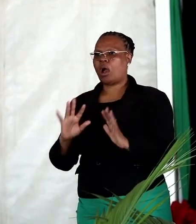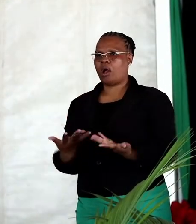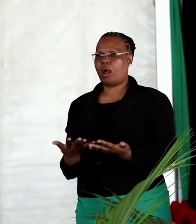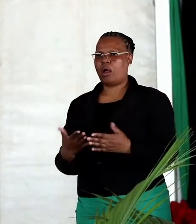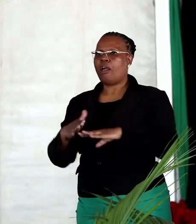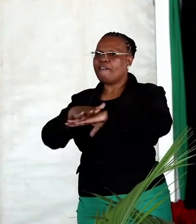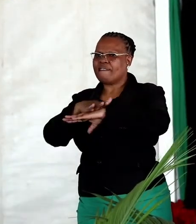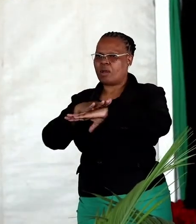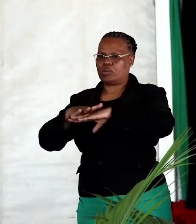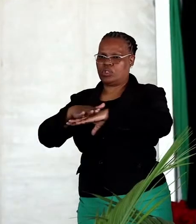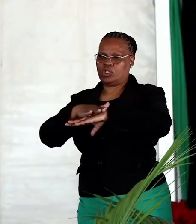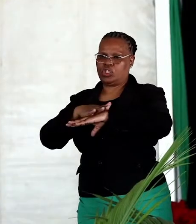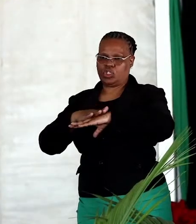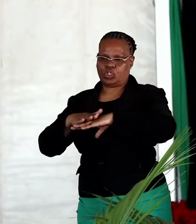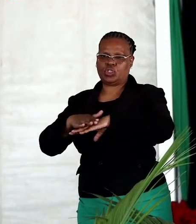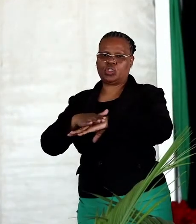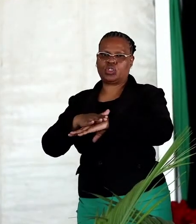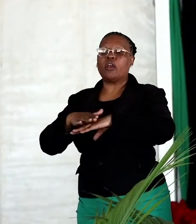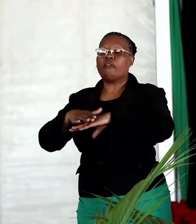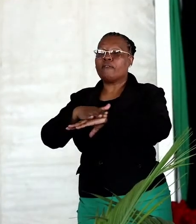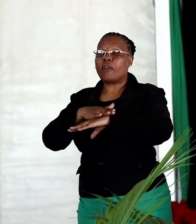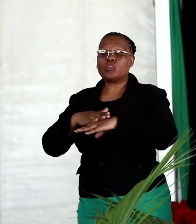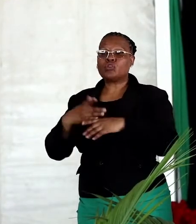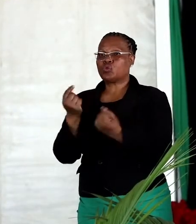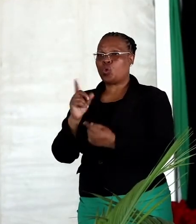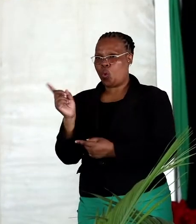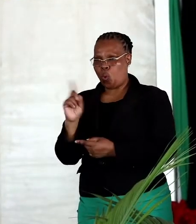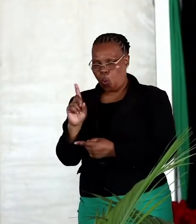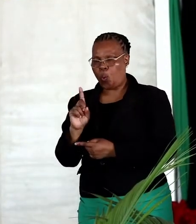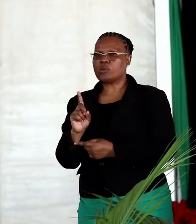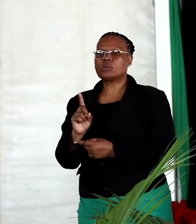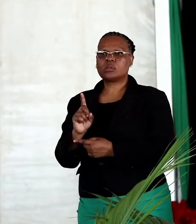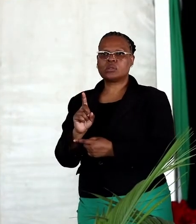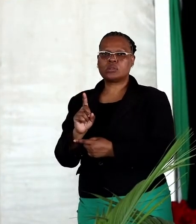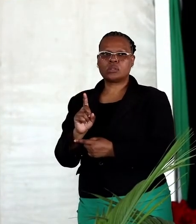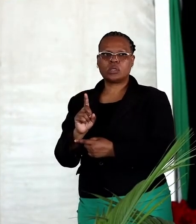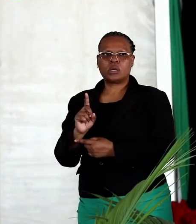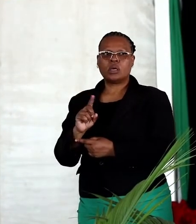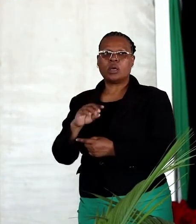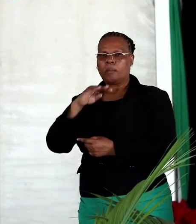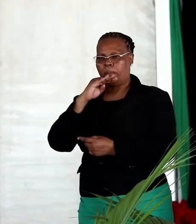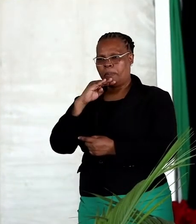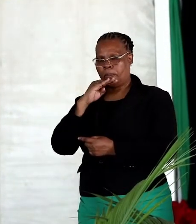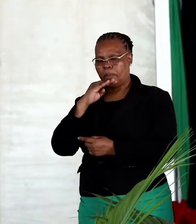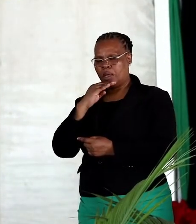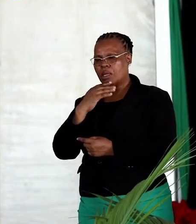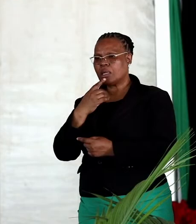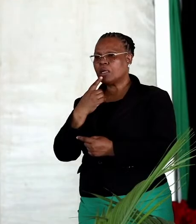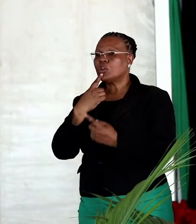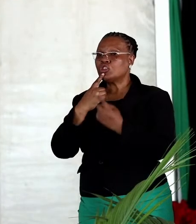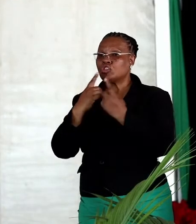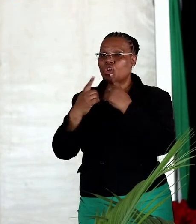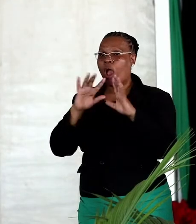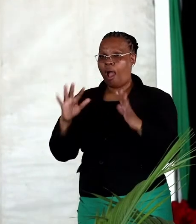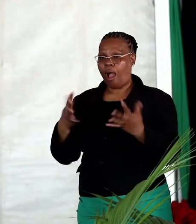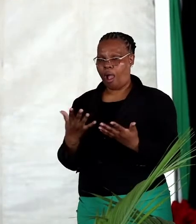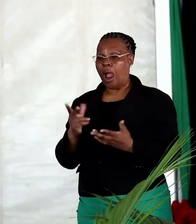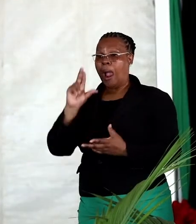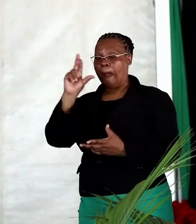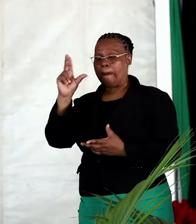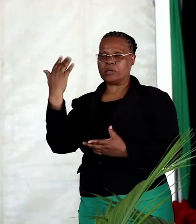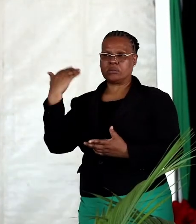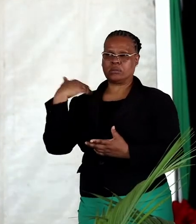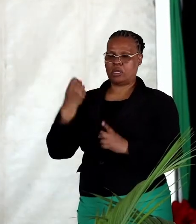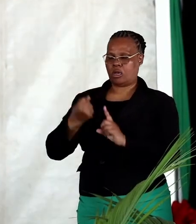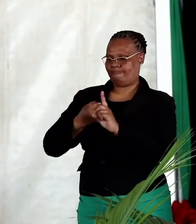kuthi ithethe ne-legacy of the Bhisho Massacre martyrs. Eza